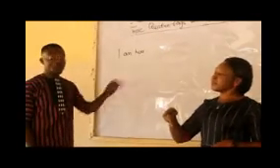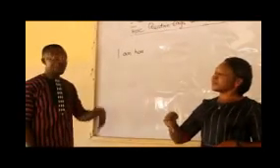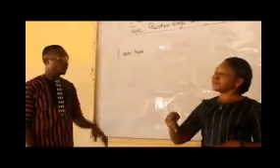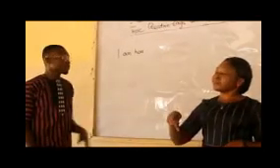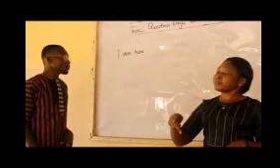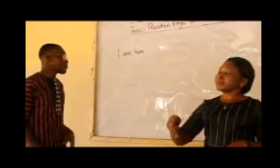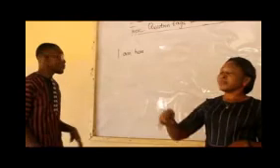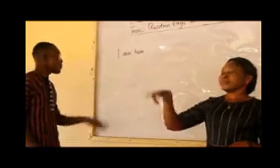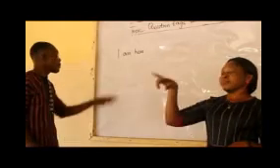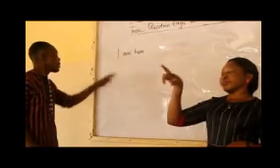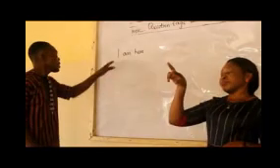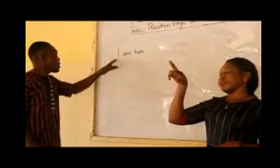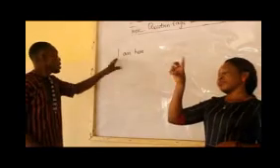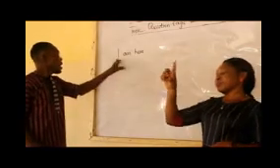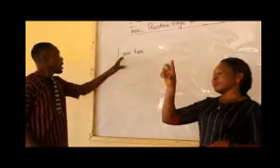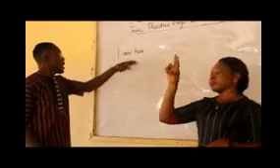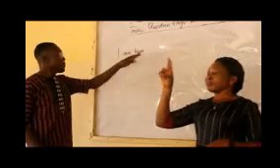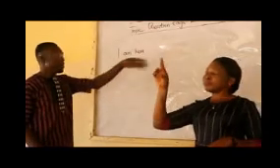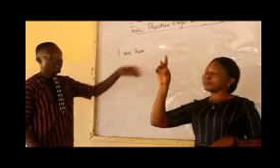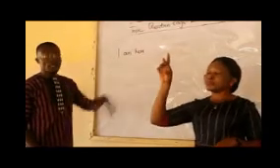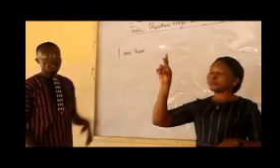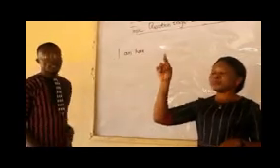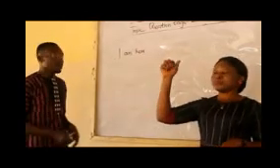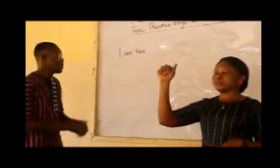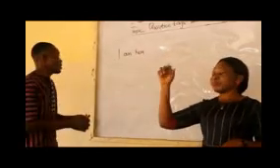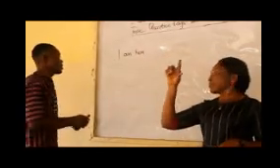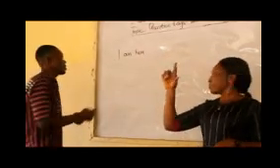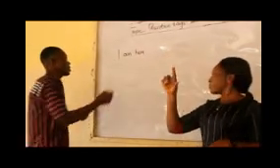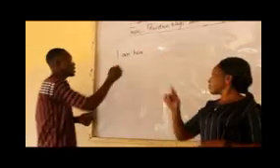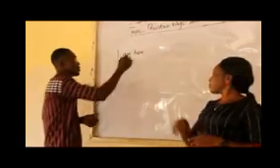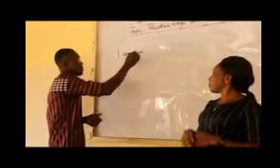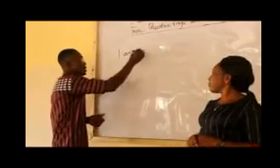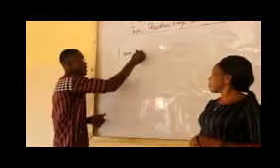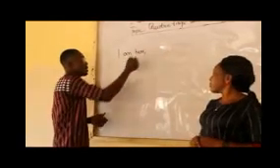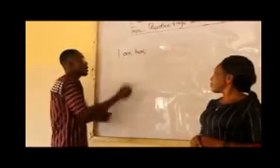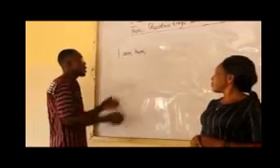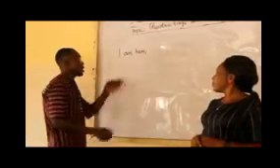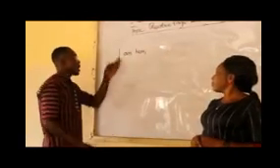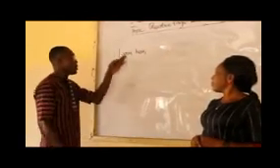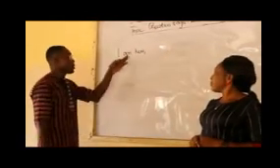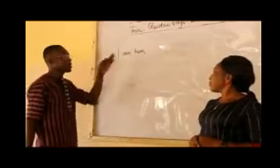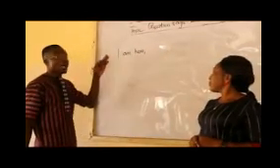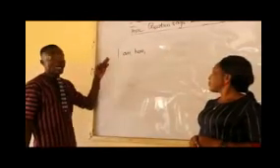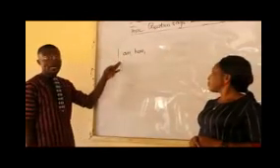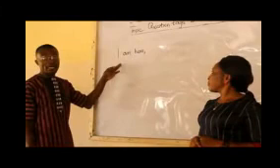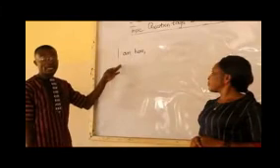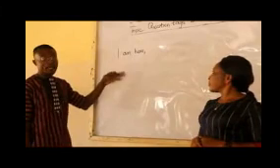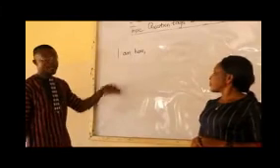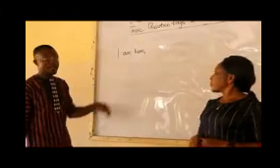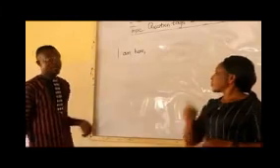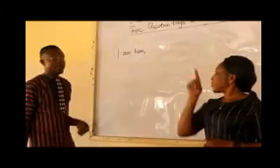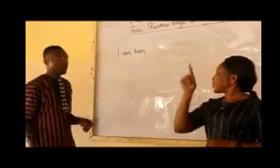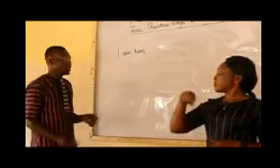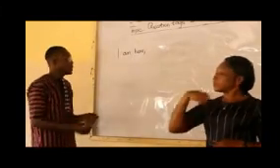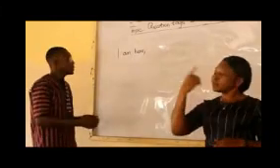construction? I am here. Shall we say, am not I?